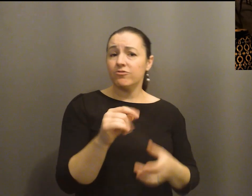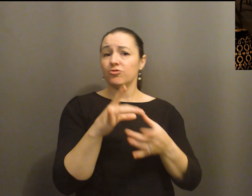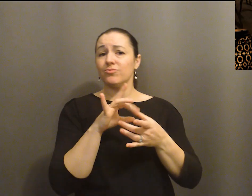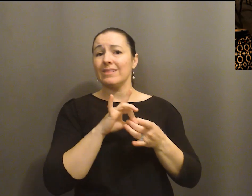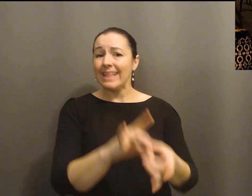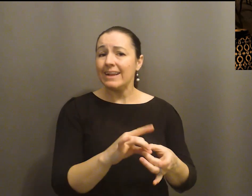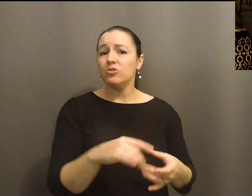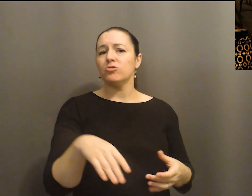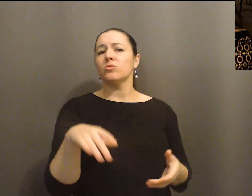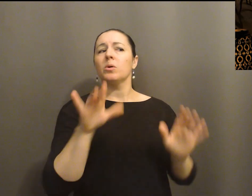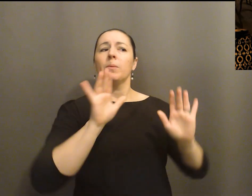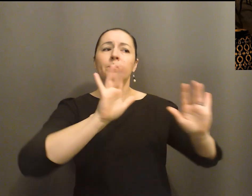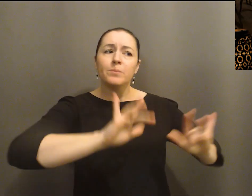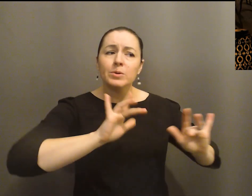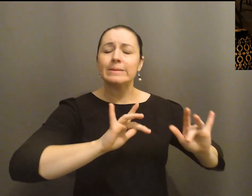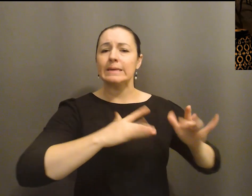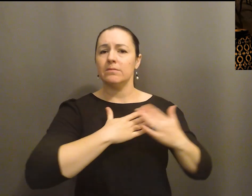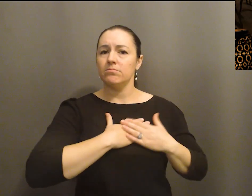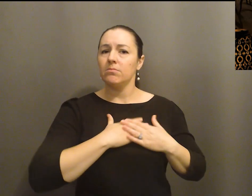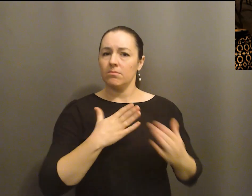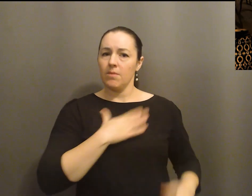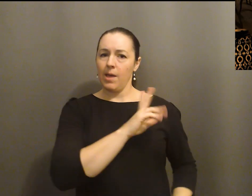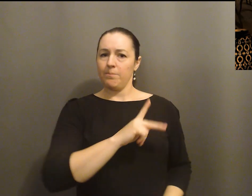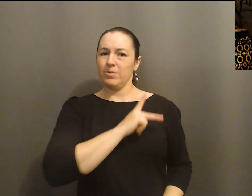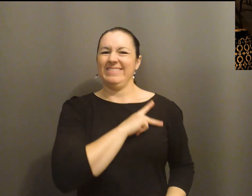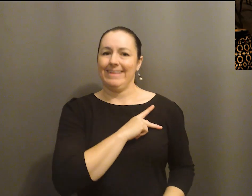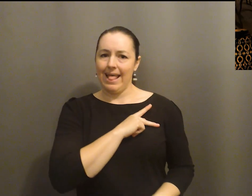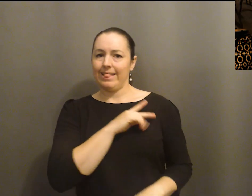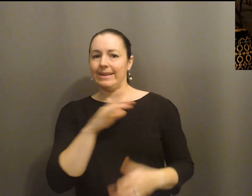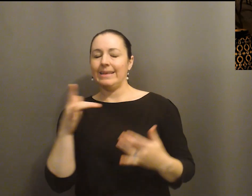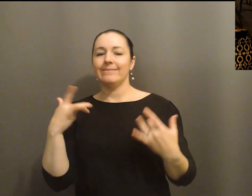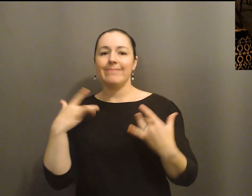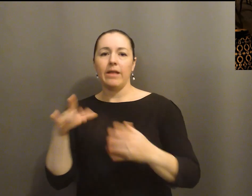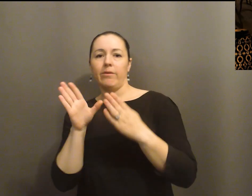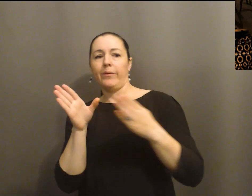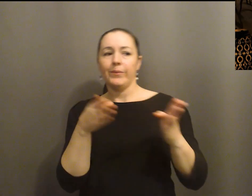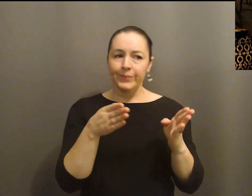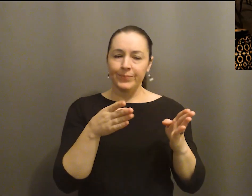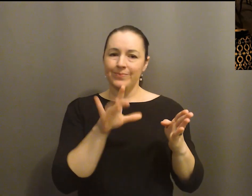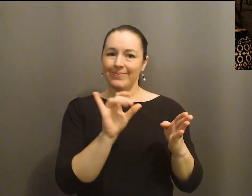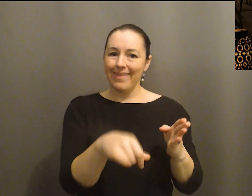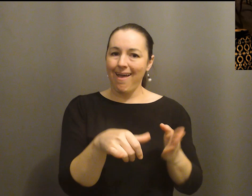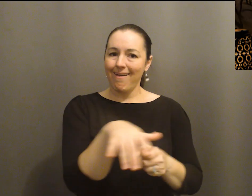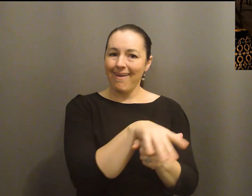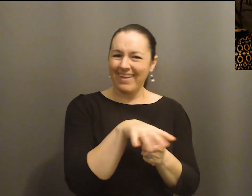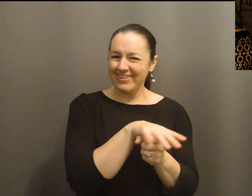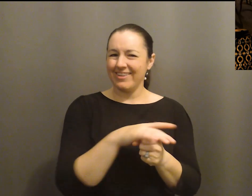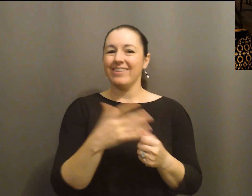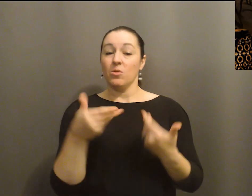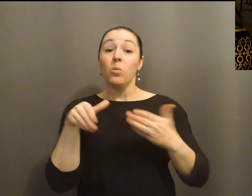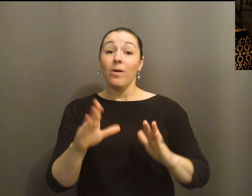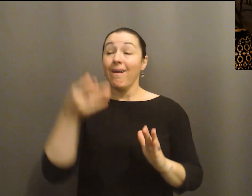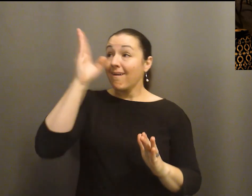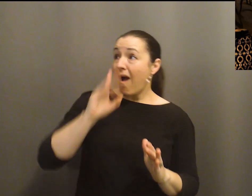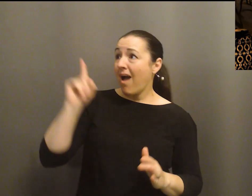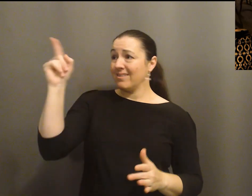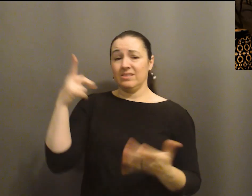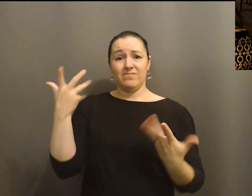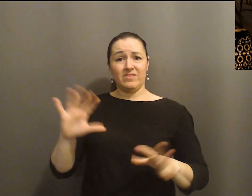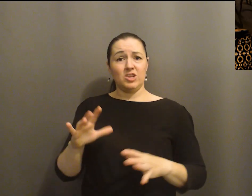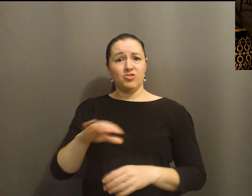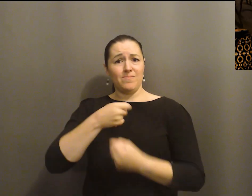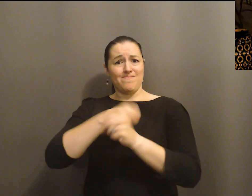I'm just naturally My personality Is bent that way Towards kindness And gentleness That's just the way That God has wired me